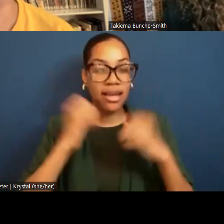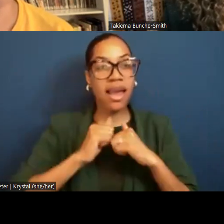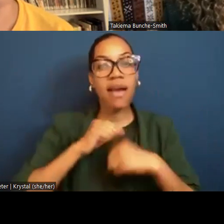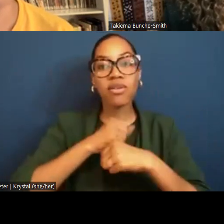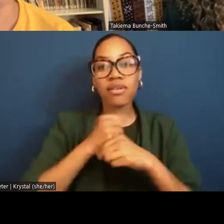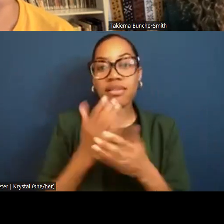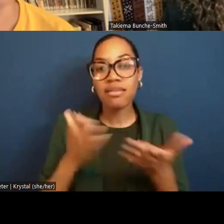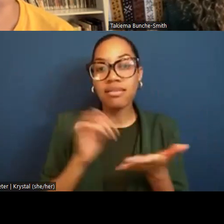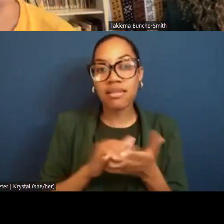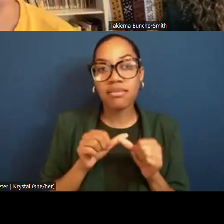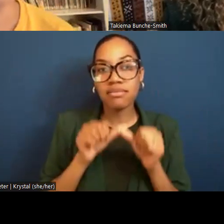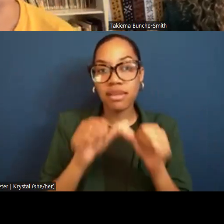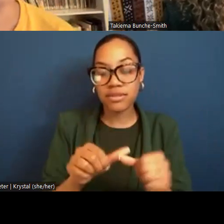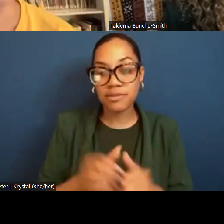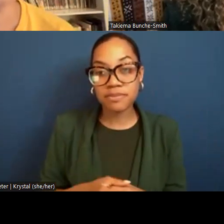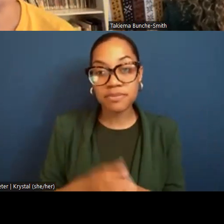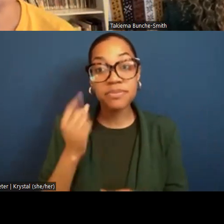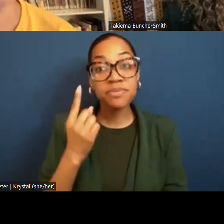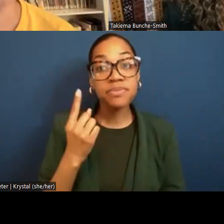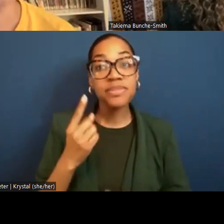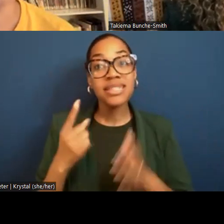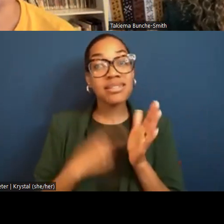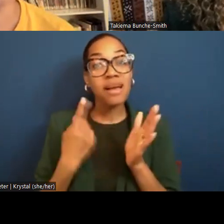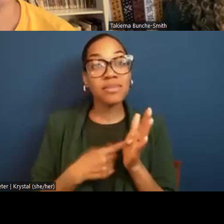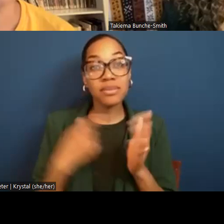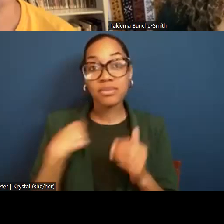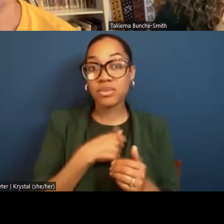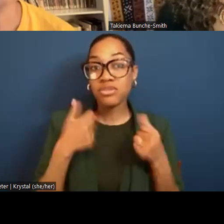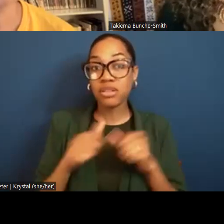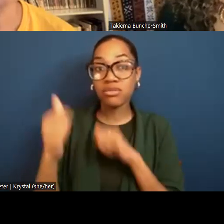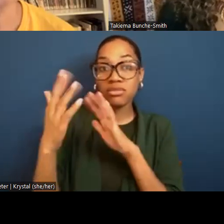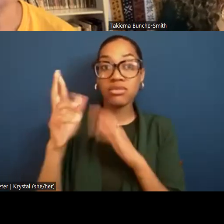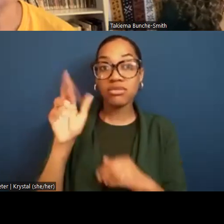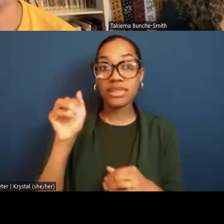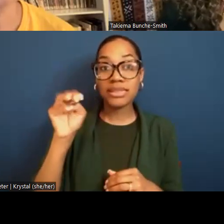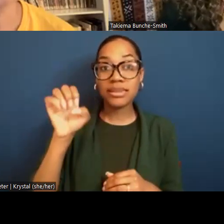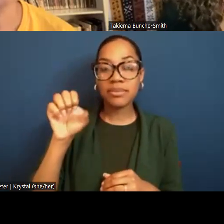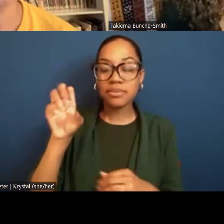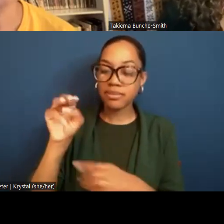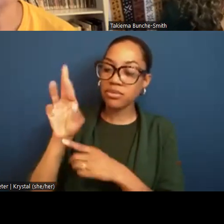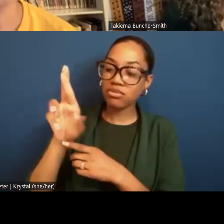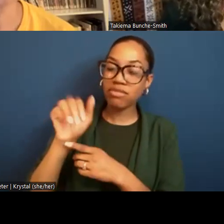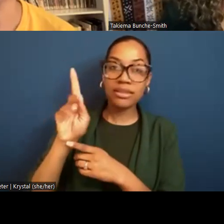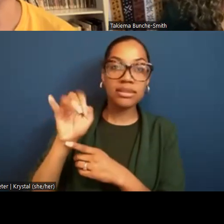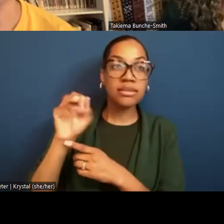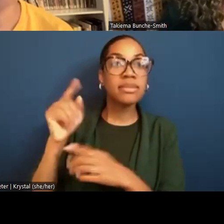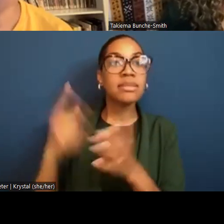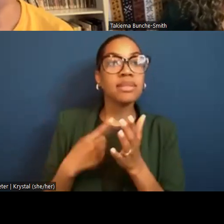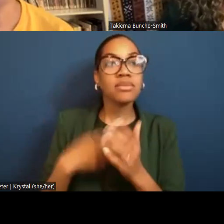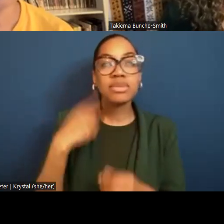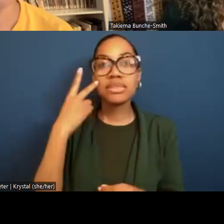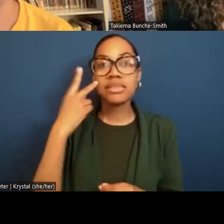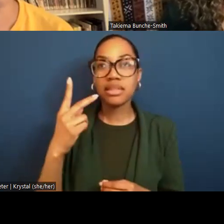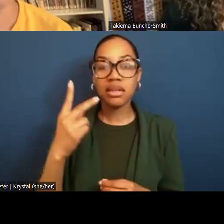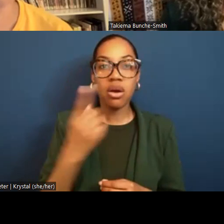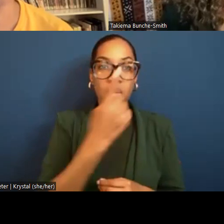challenges that occur sometimes with addressing racism is that we can often think about solutions in a very linear fashion, not realizing all the interconnected